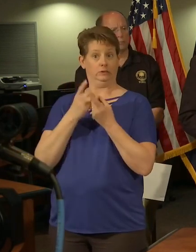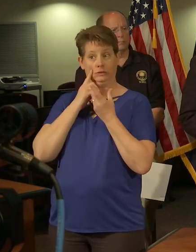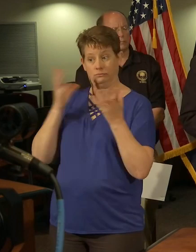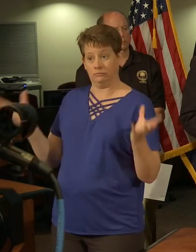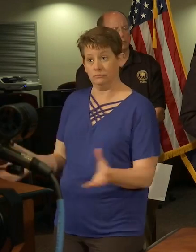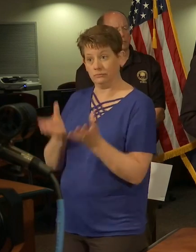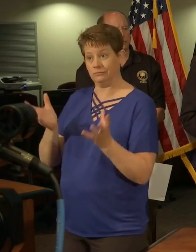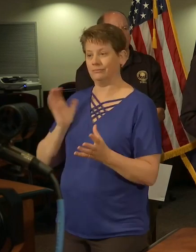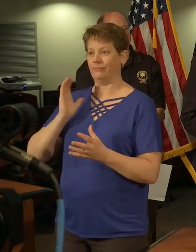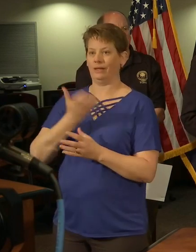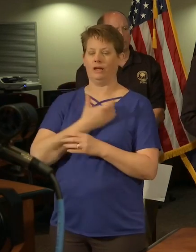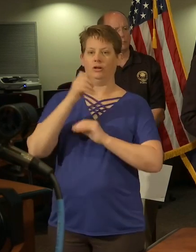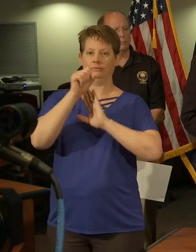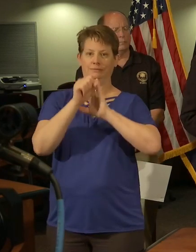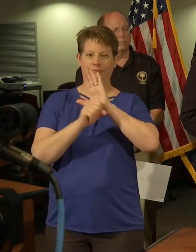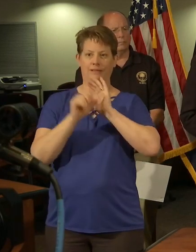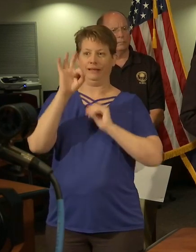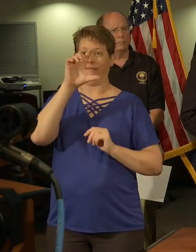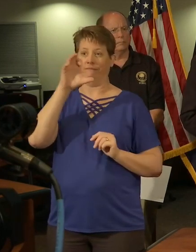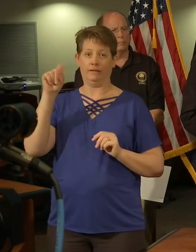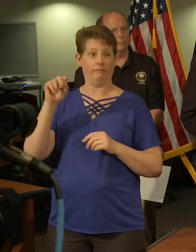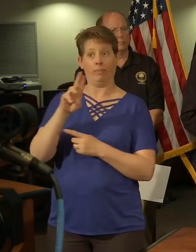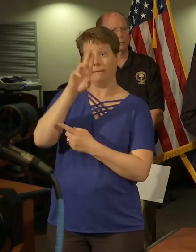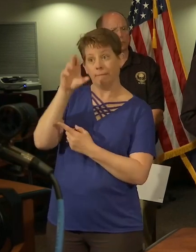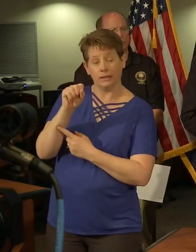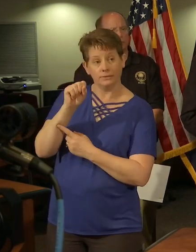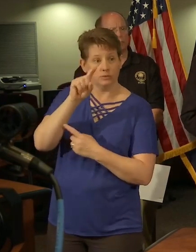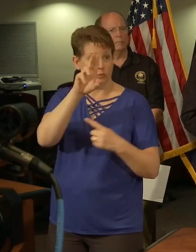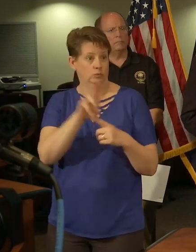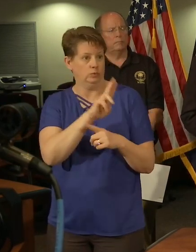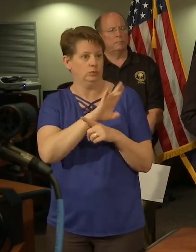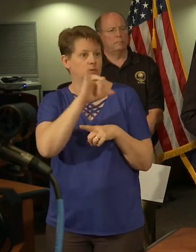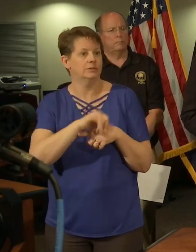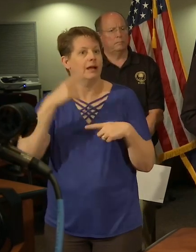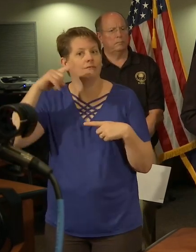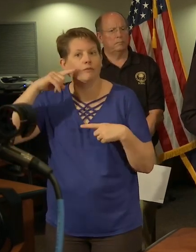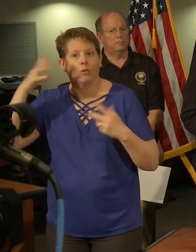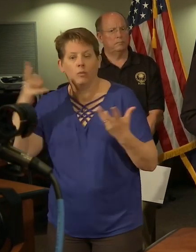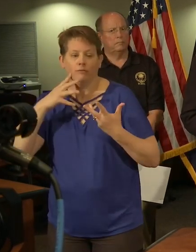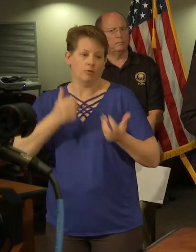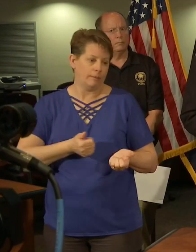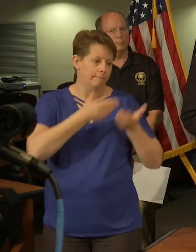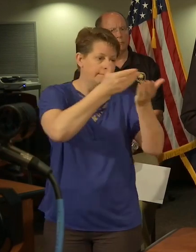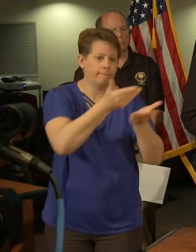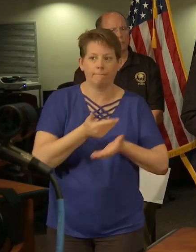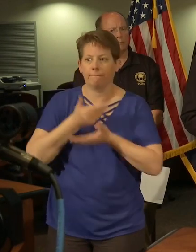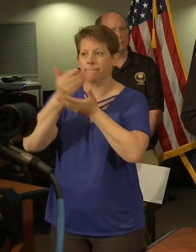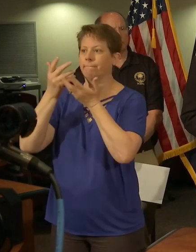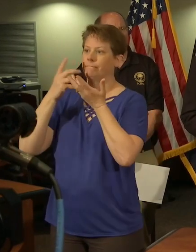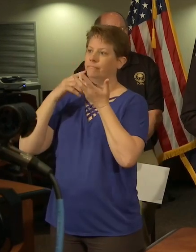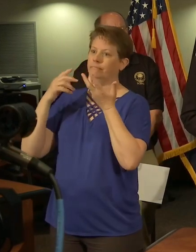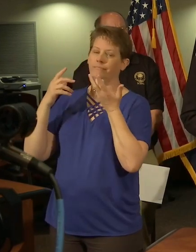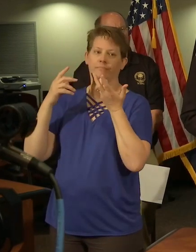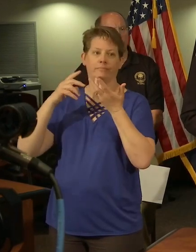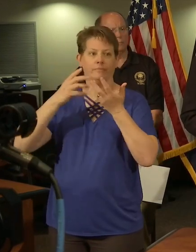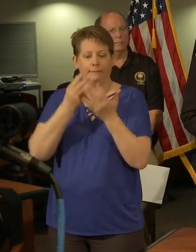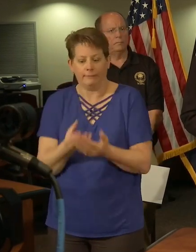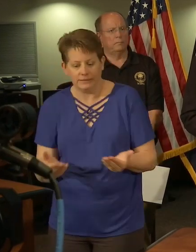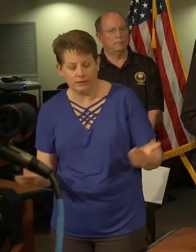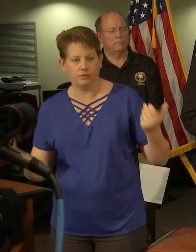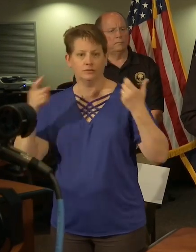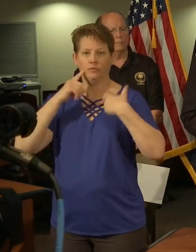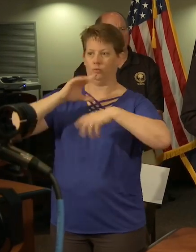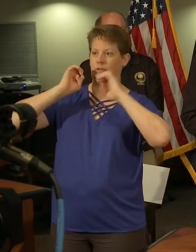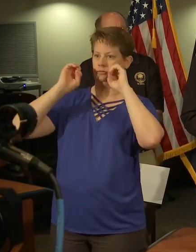fleet of about 6,000 buses to drop off instructional materials to students along bus routes if